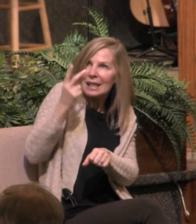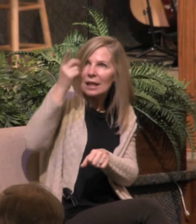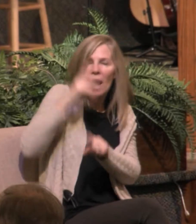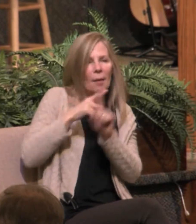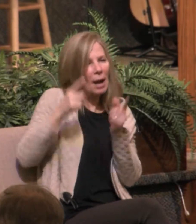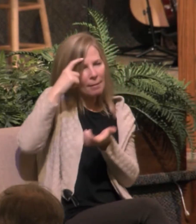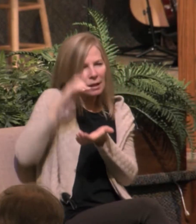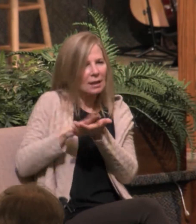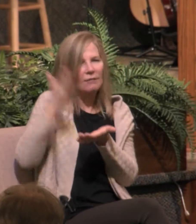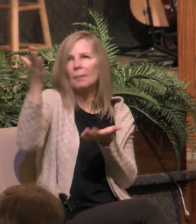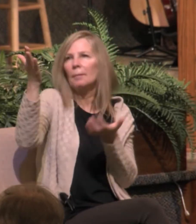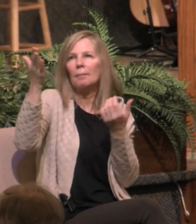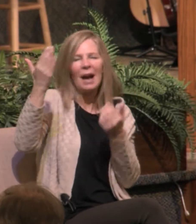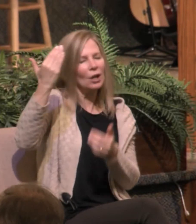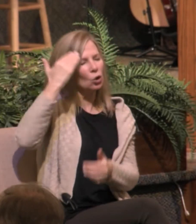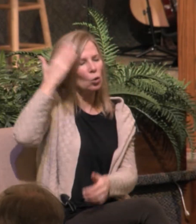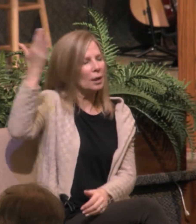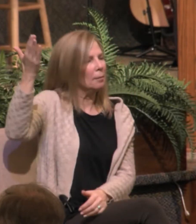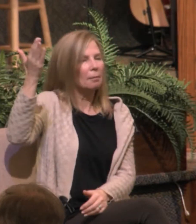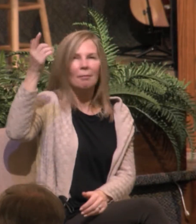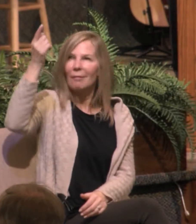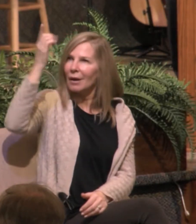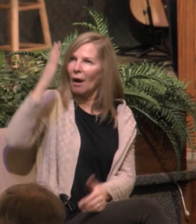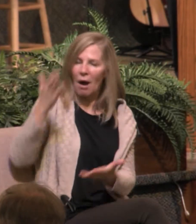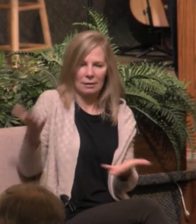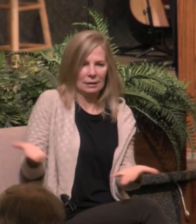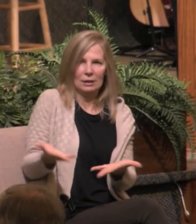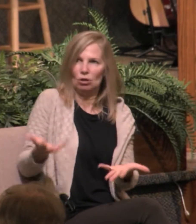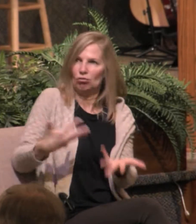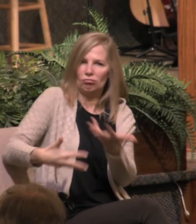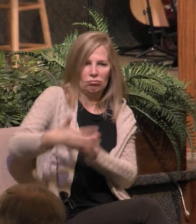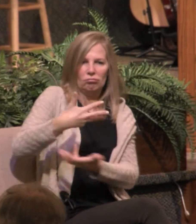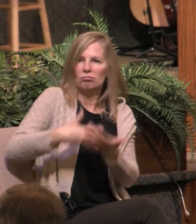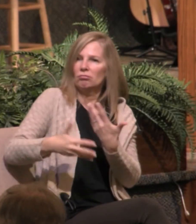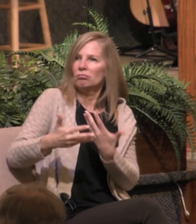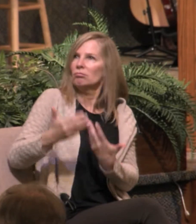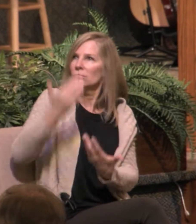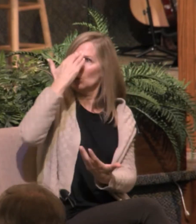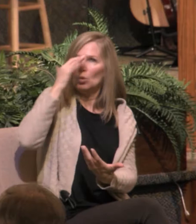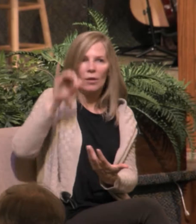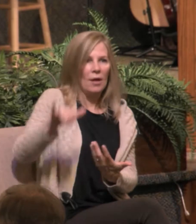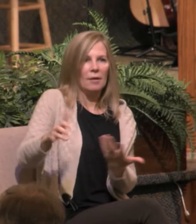just believed him. He knew him. God has made his presence known to him.